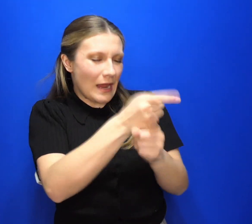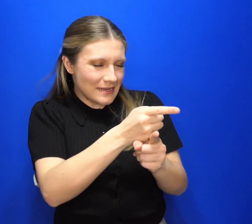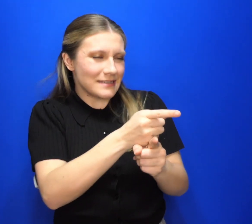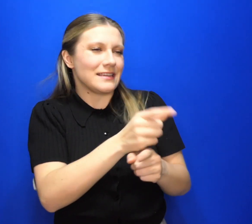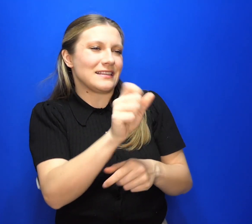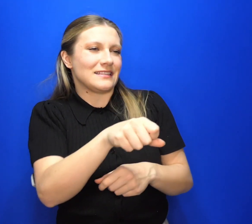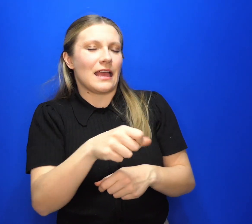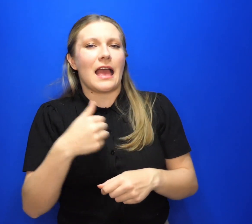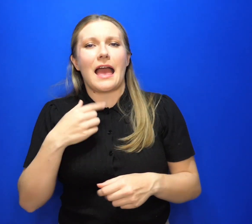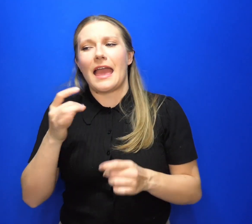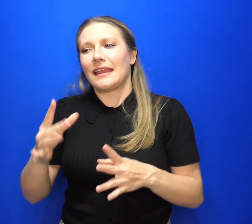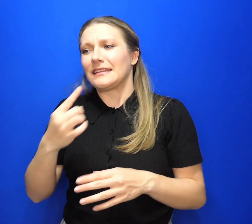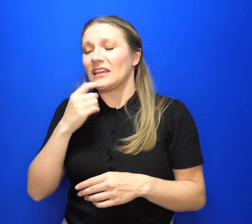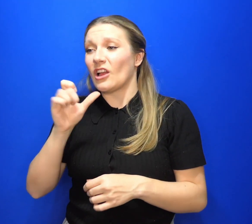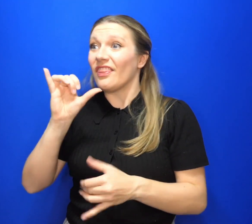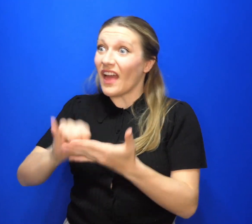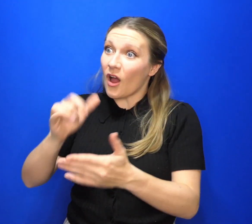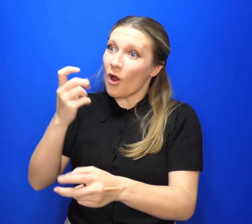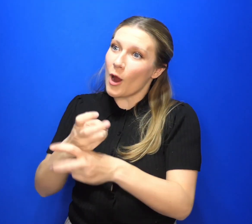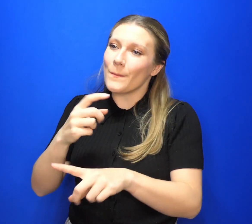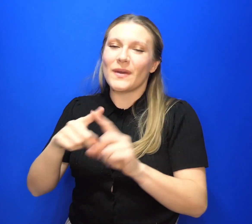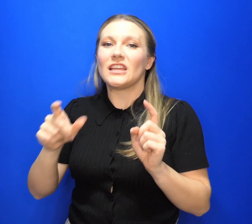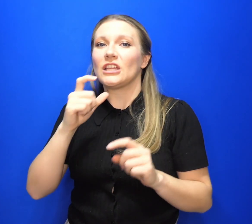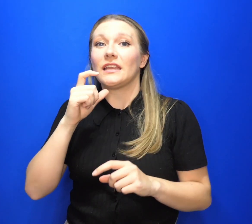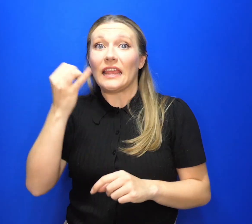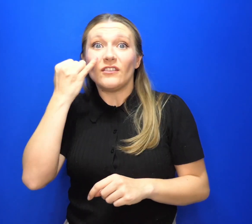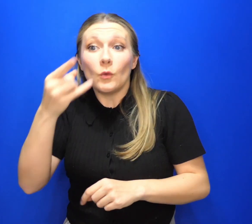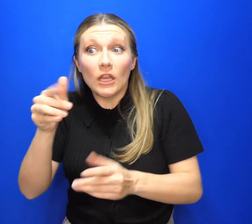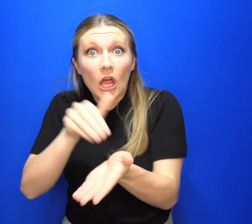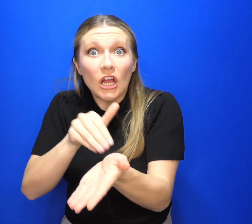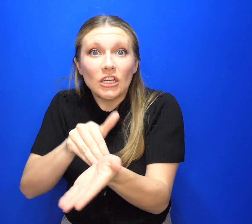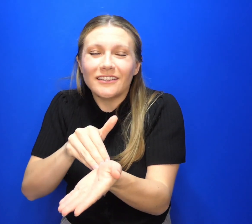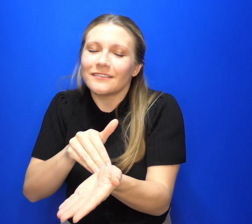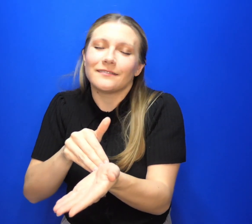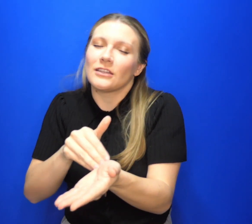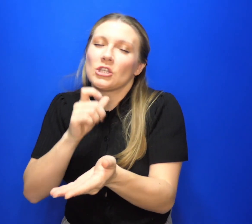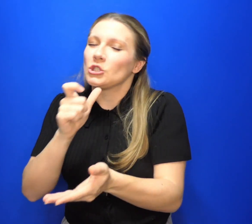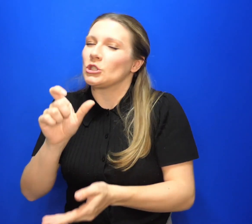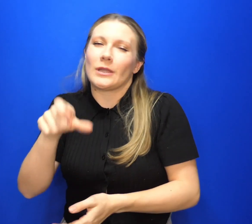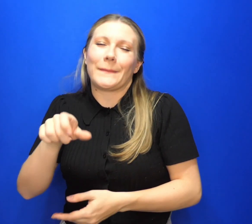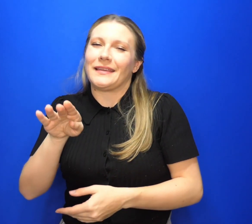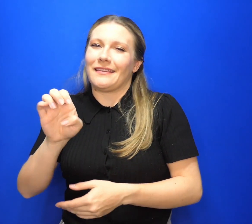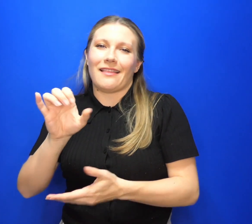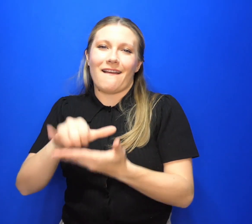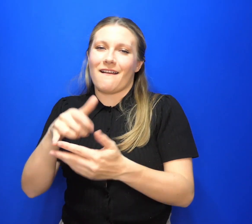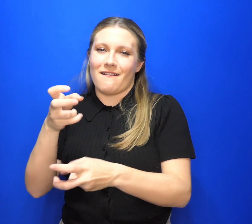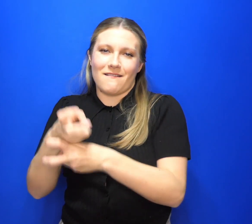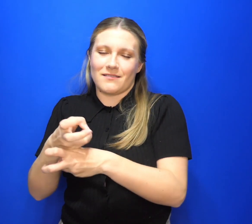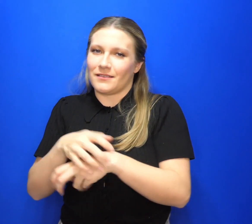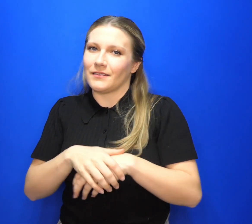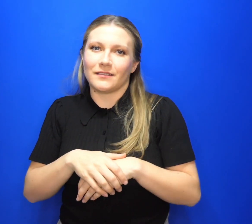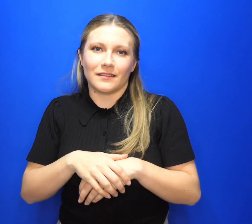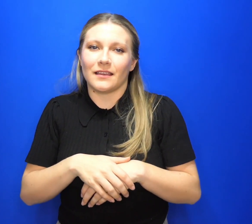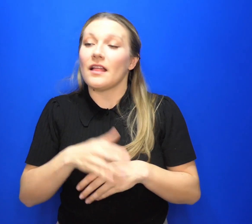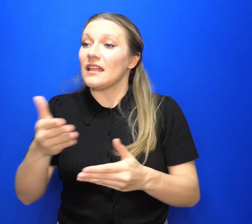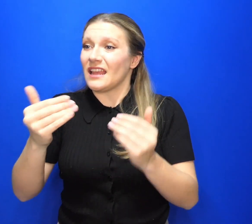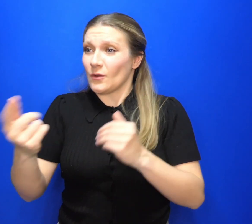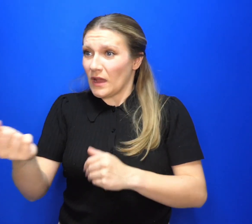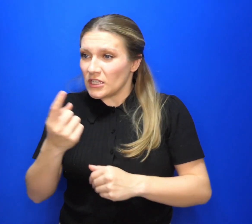doesn't, it's not, I hate to say it's not that hard, but it shouldn't be if you're a clinician, I guess. Correct. This next thing here says, what do I need to